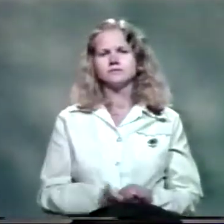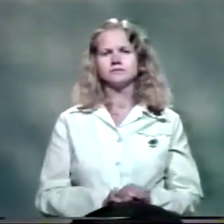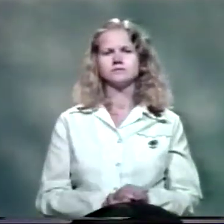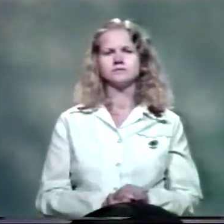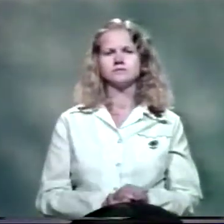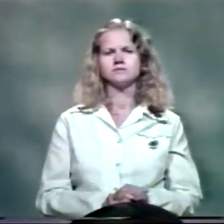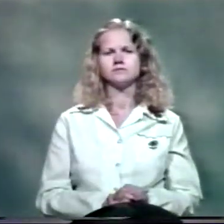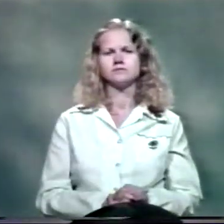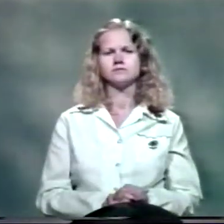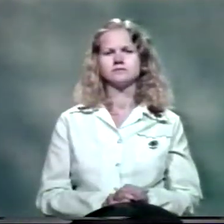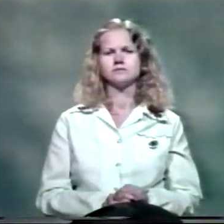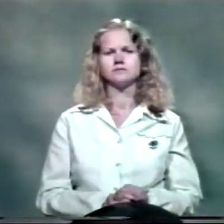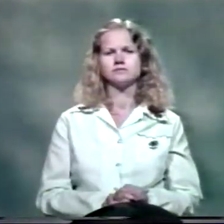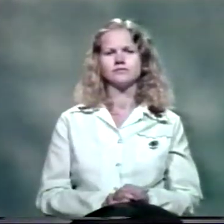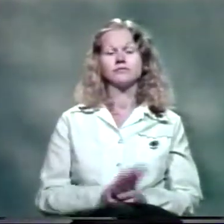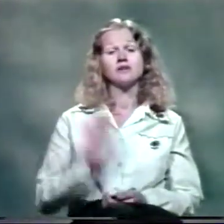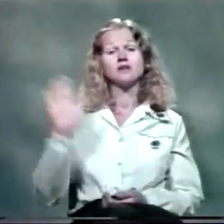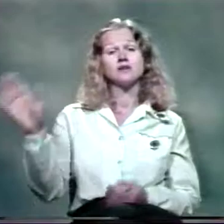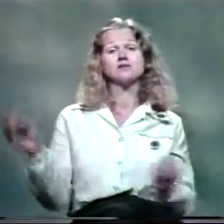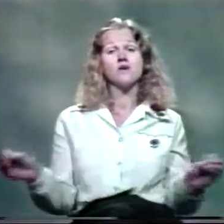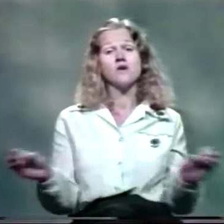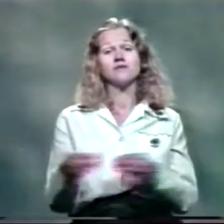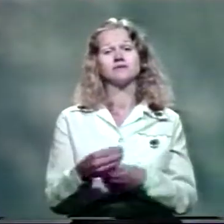His office has 2 telephones.